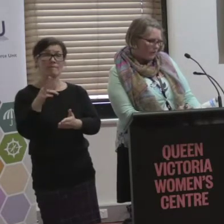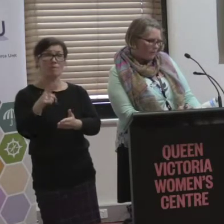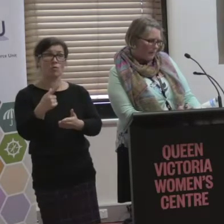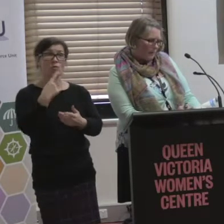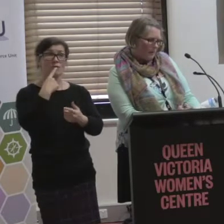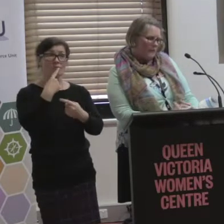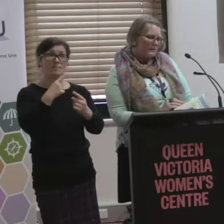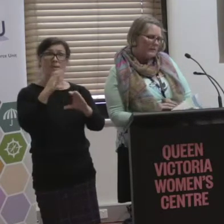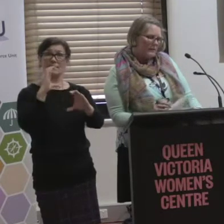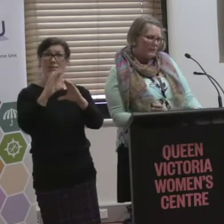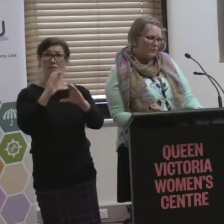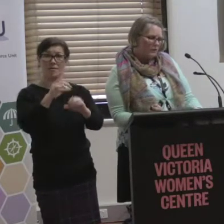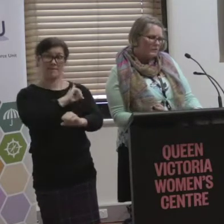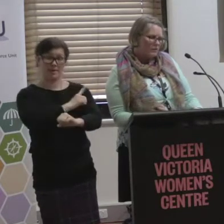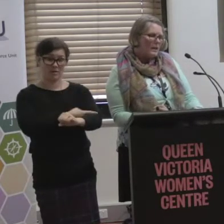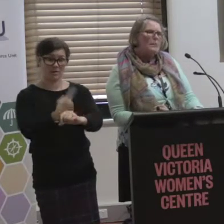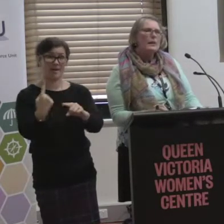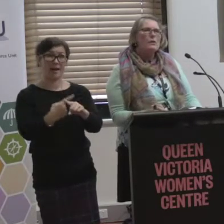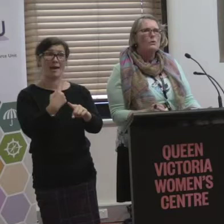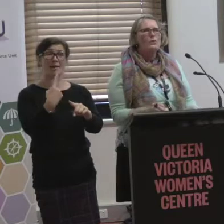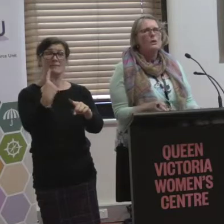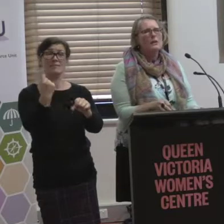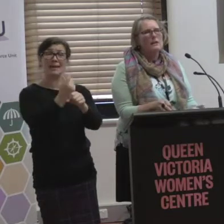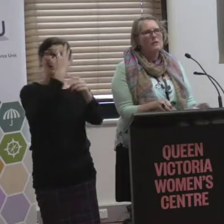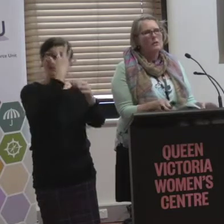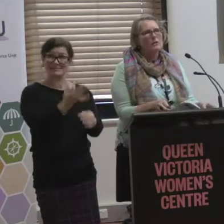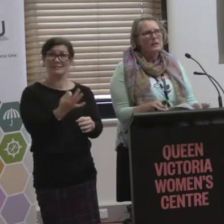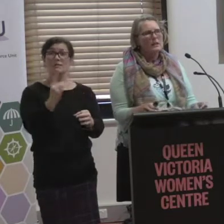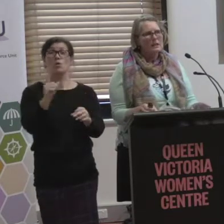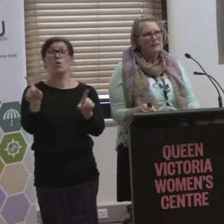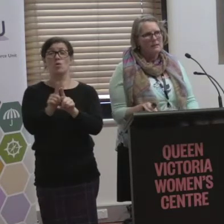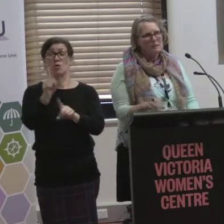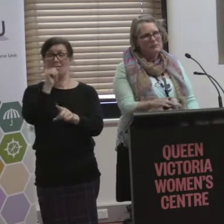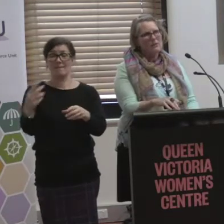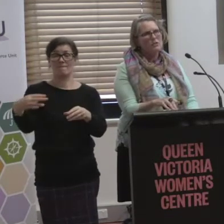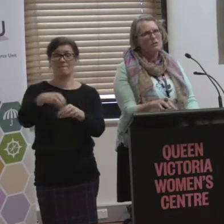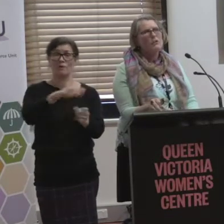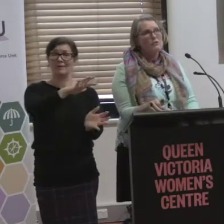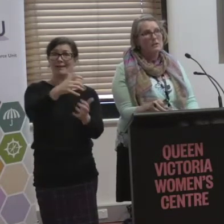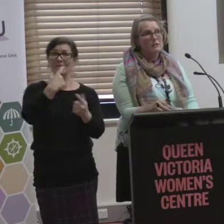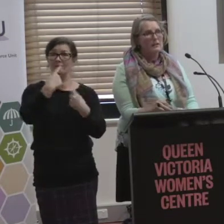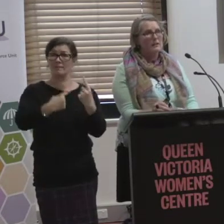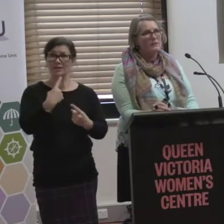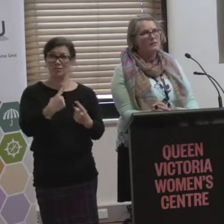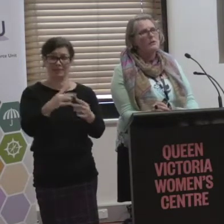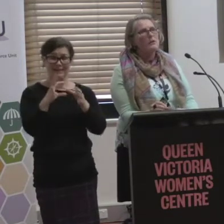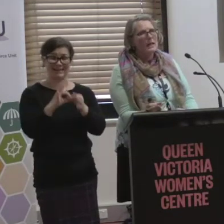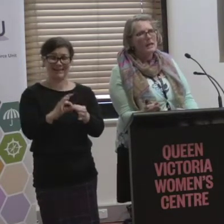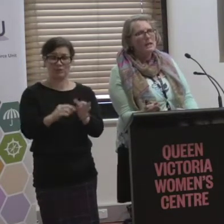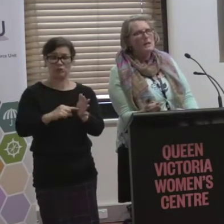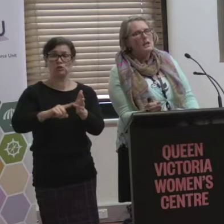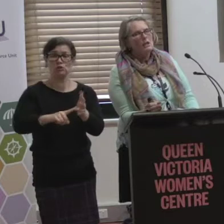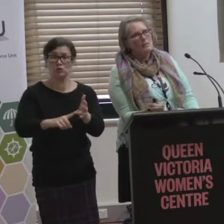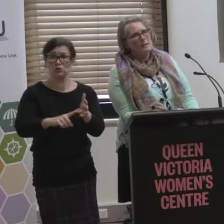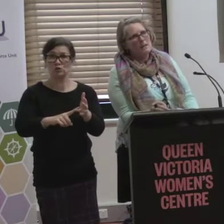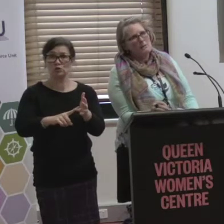the communication power, and to give effect to a decision, but they can also get involved in collecting information that's relevant to that decision. So